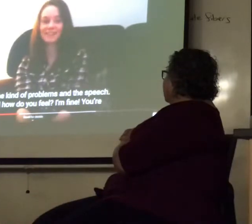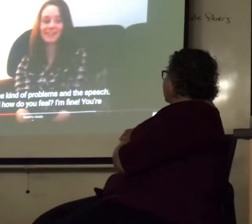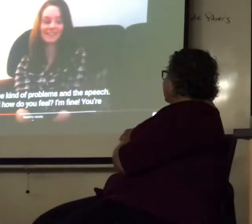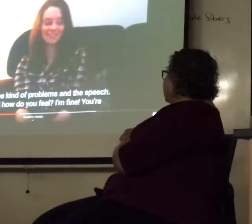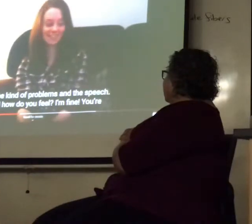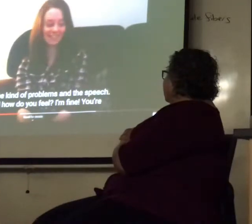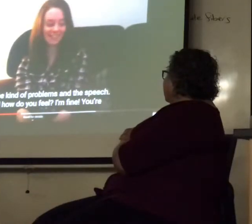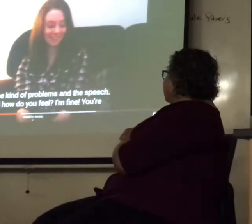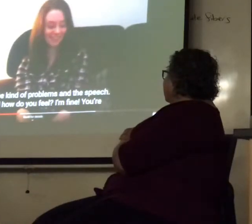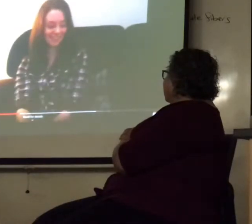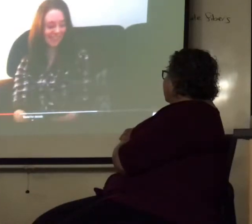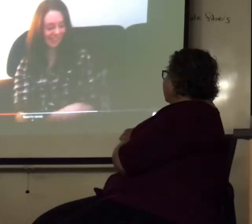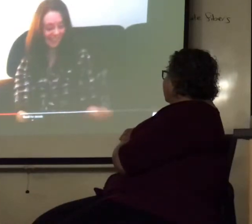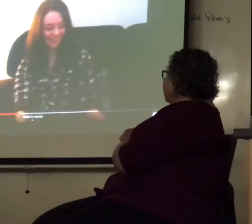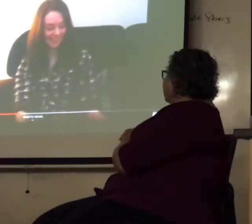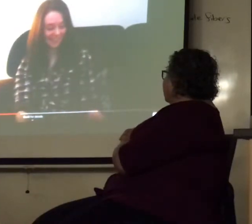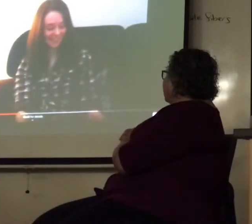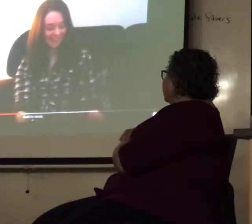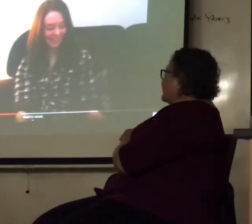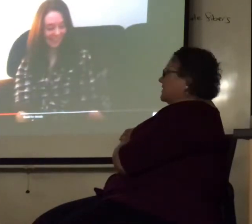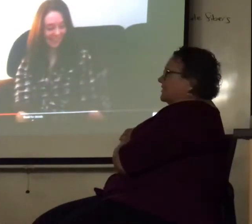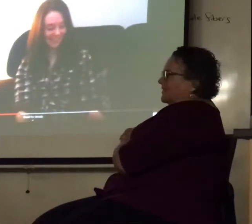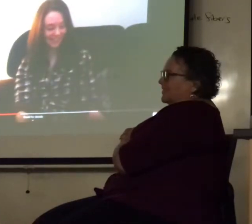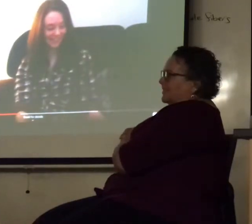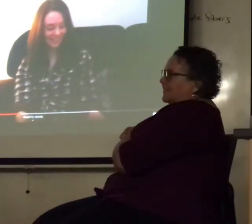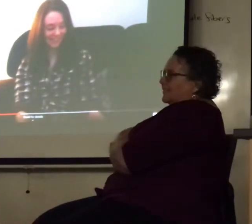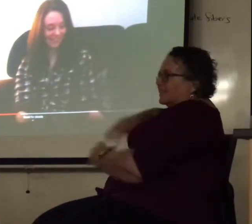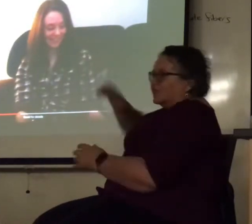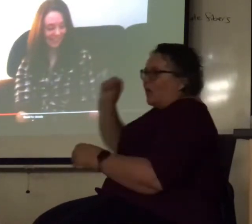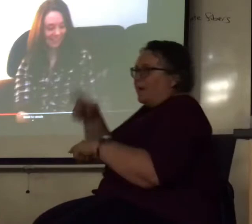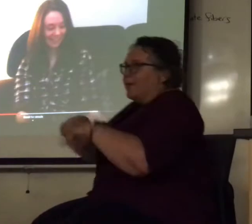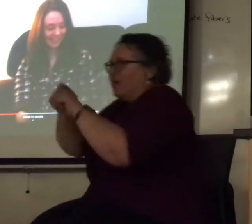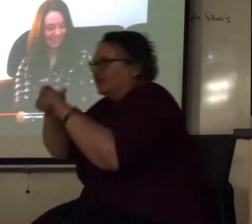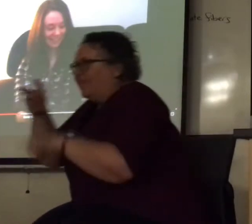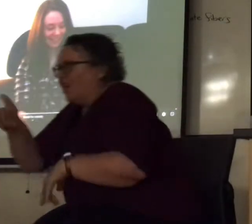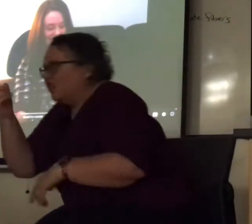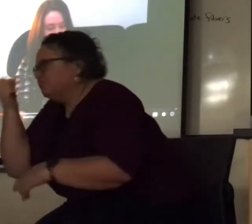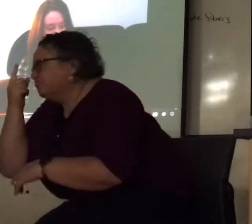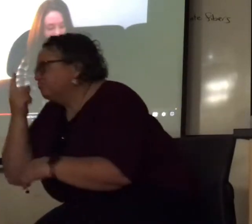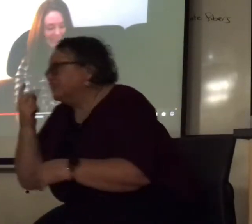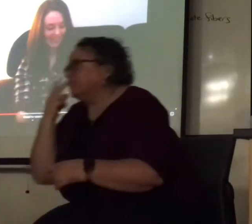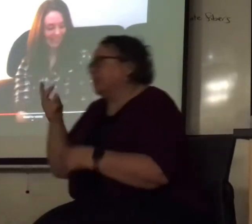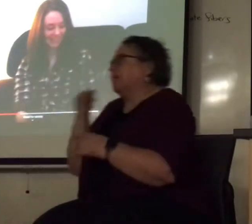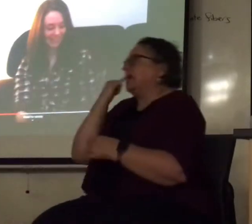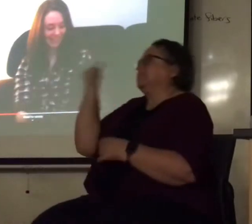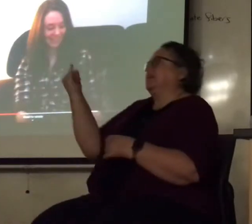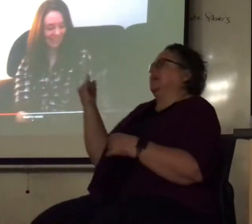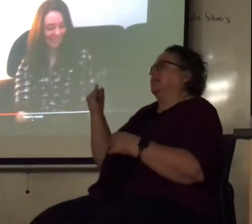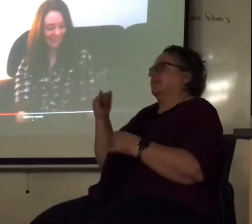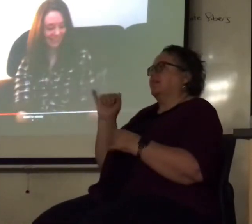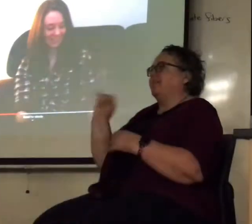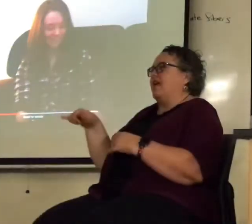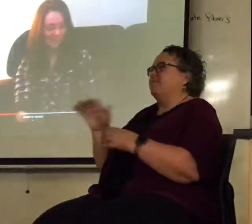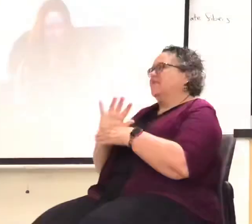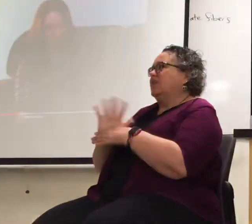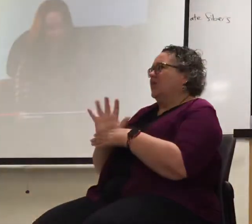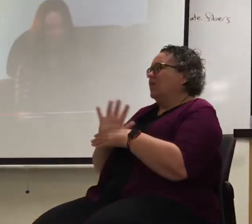I'm fine. You're fine. All right, so I'll pause it there. I think you get the idea.